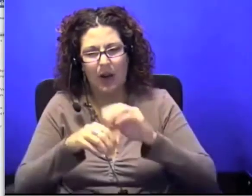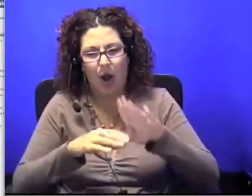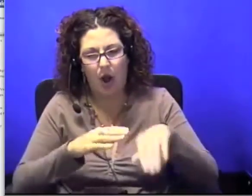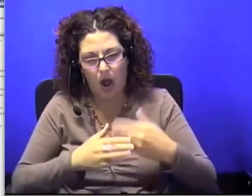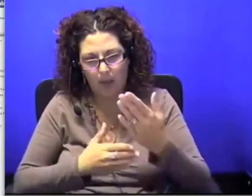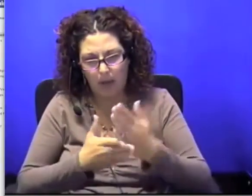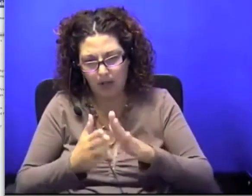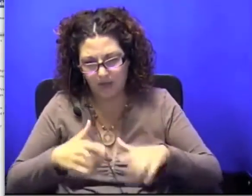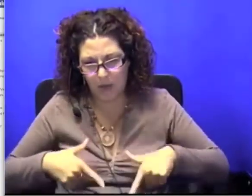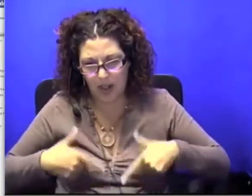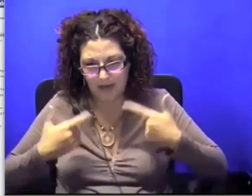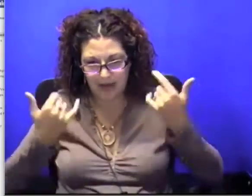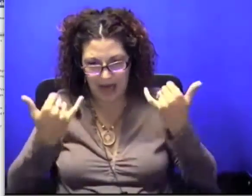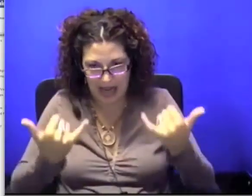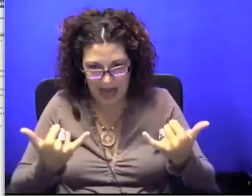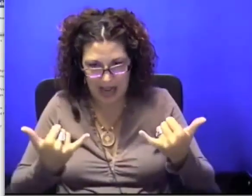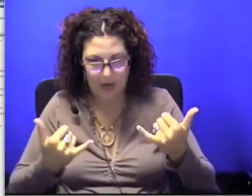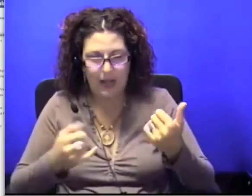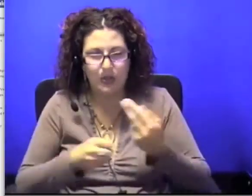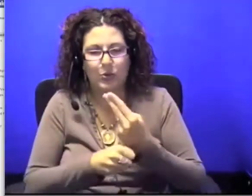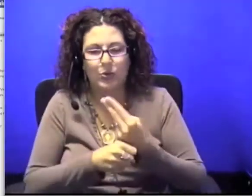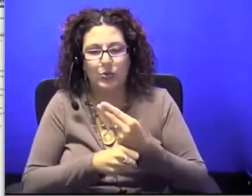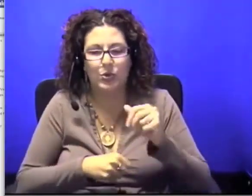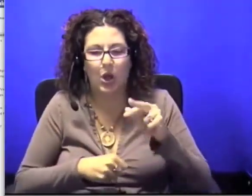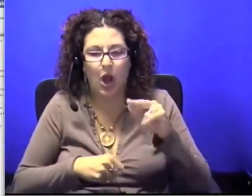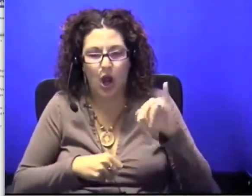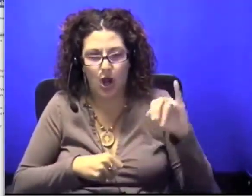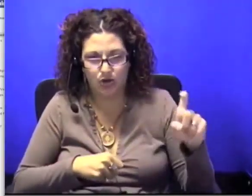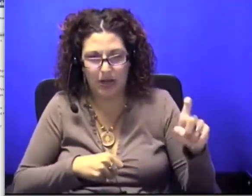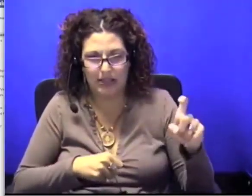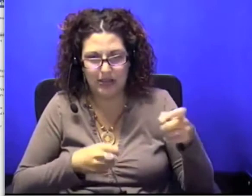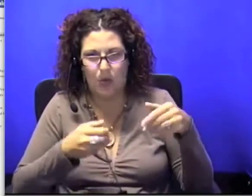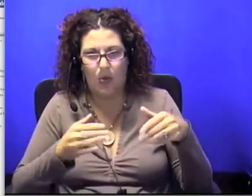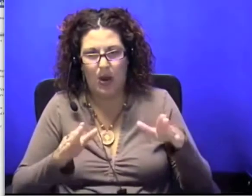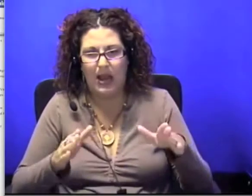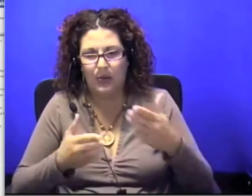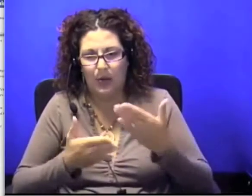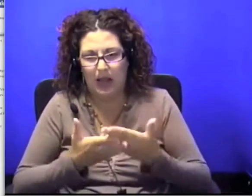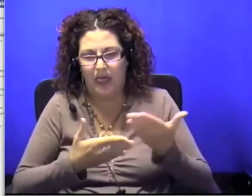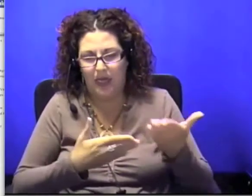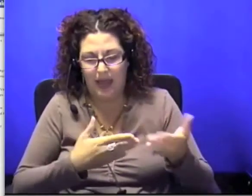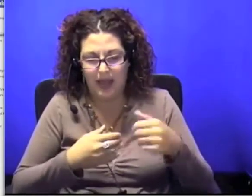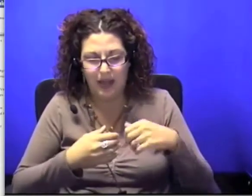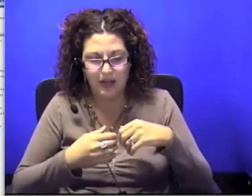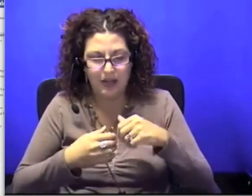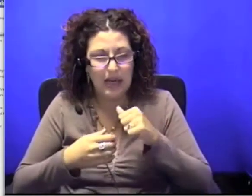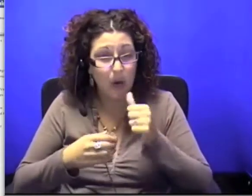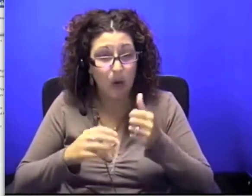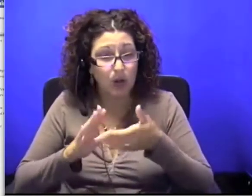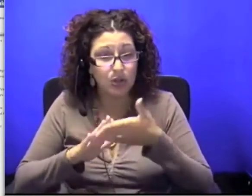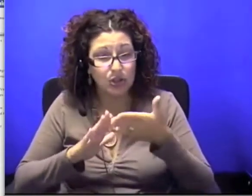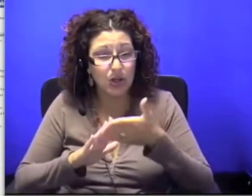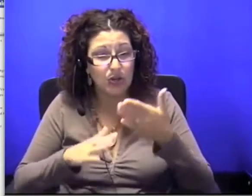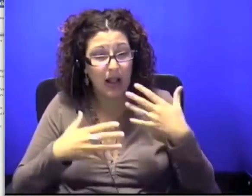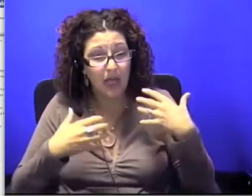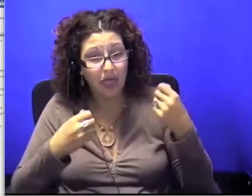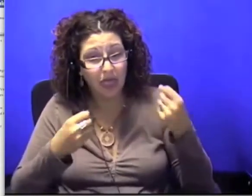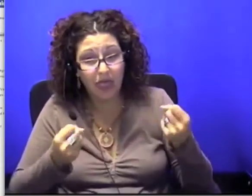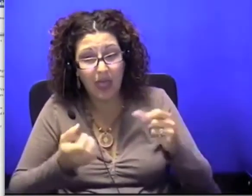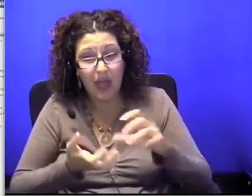in all areas of our life now. And let's use RX as a vehicle to not only generate the health